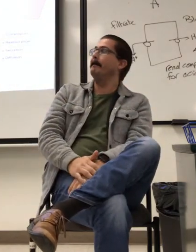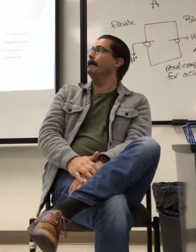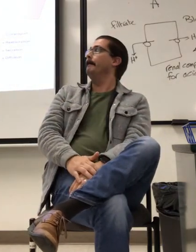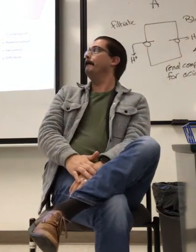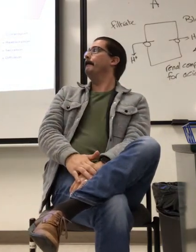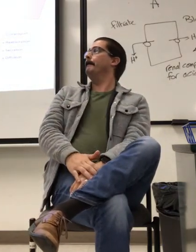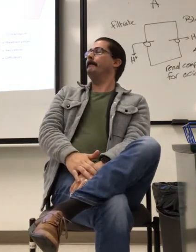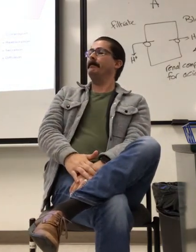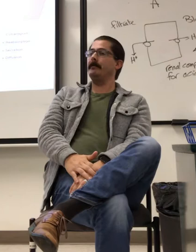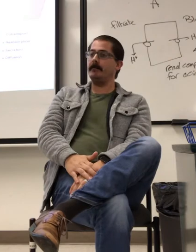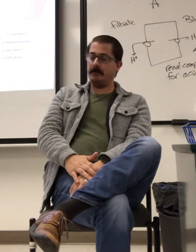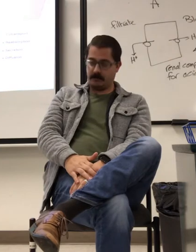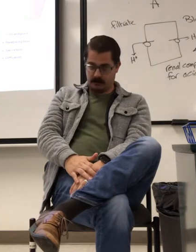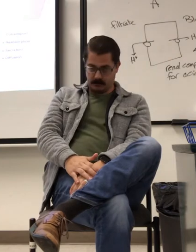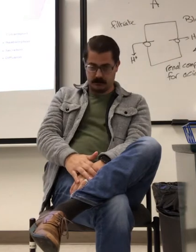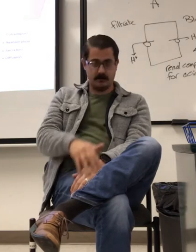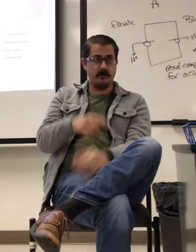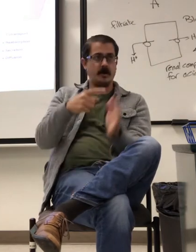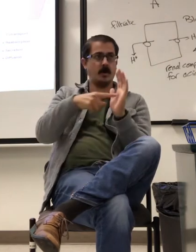Is what's shown A or B?